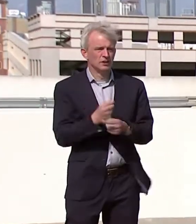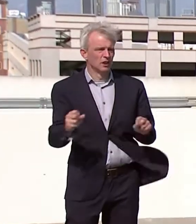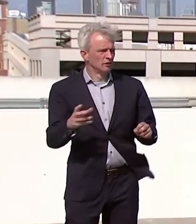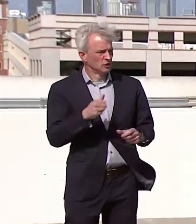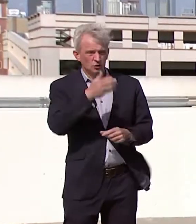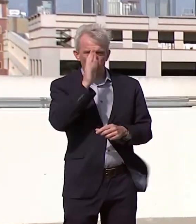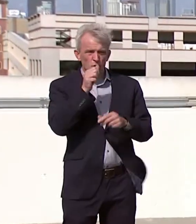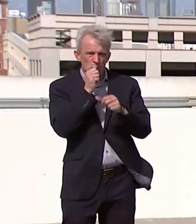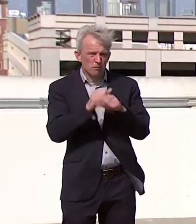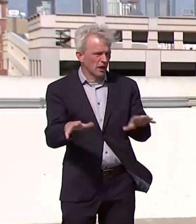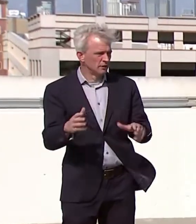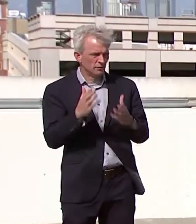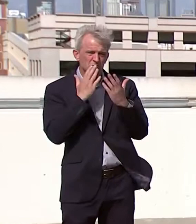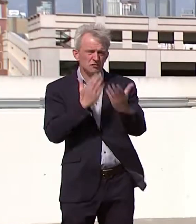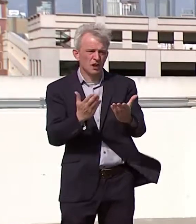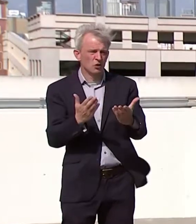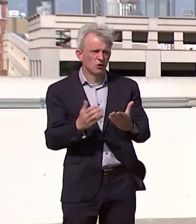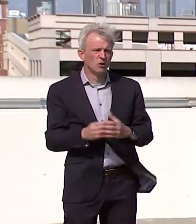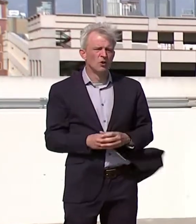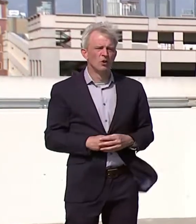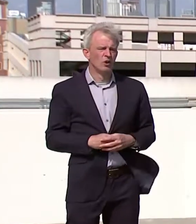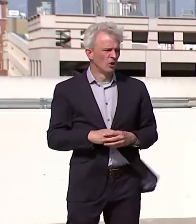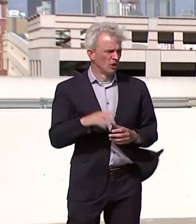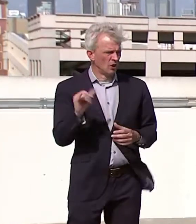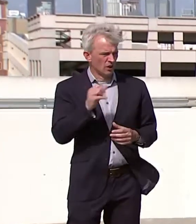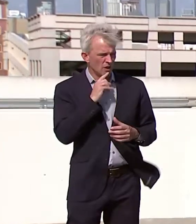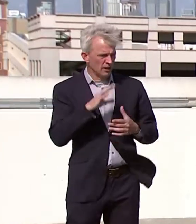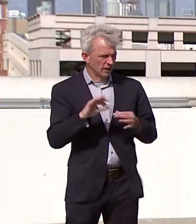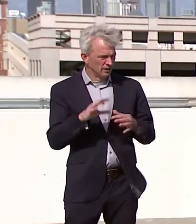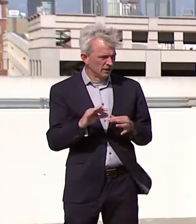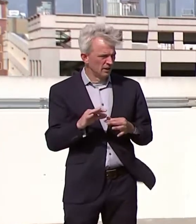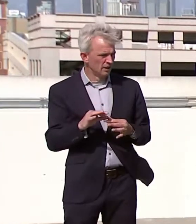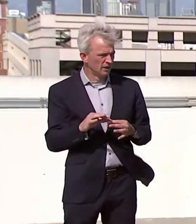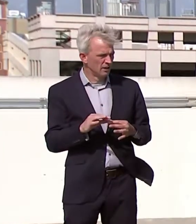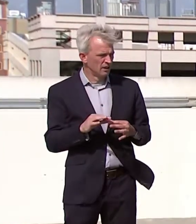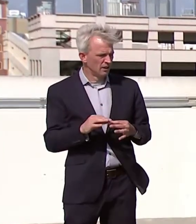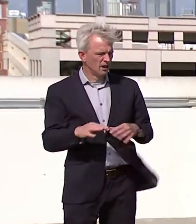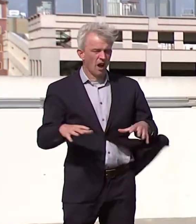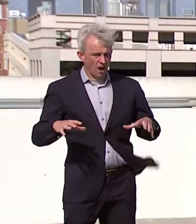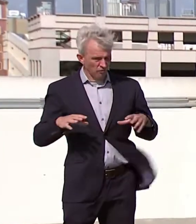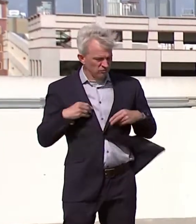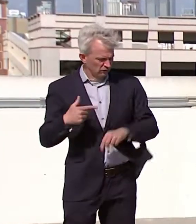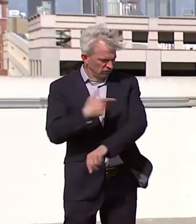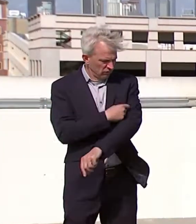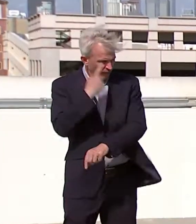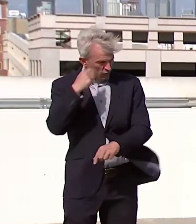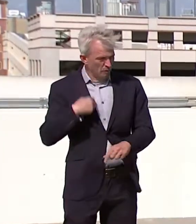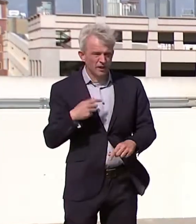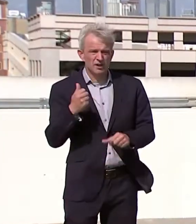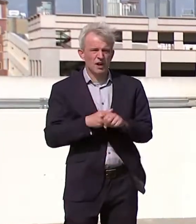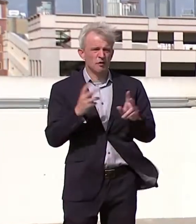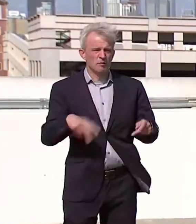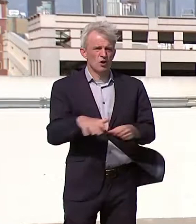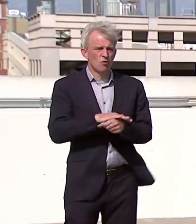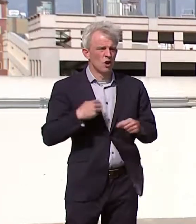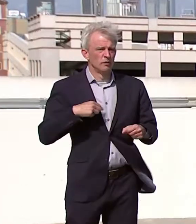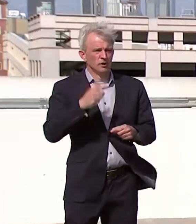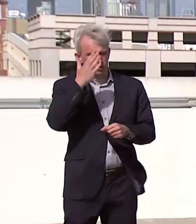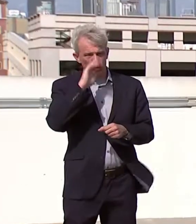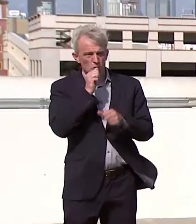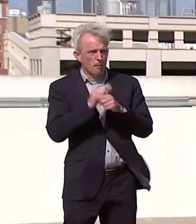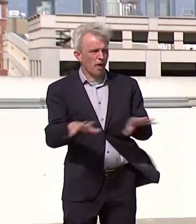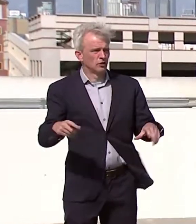and thank you. And like I said, I'm taking this for me and for everybody around me. God bless you. And thank you,